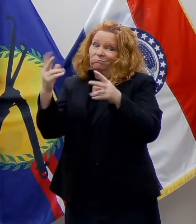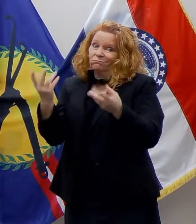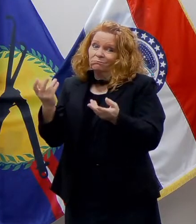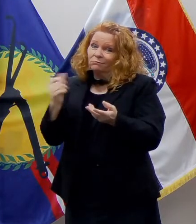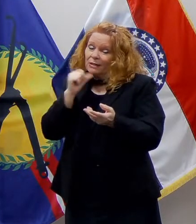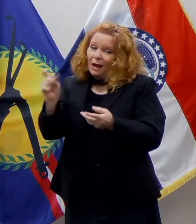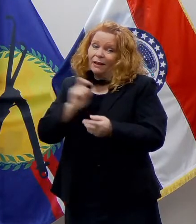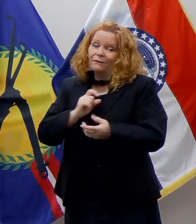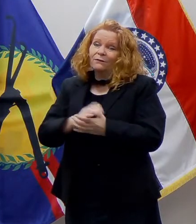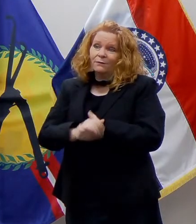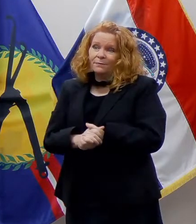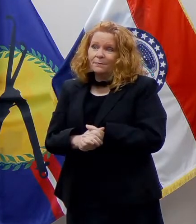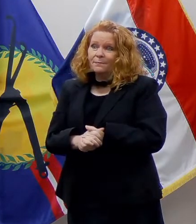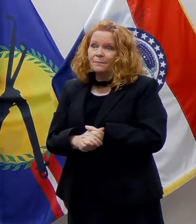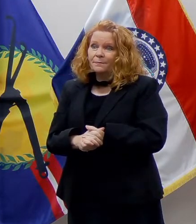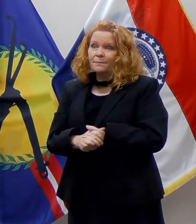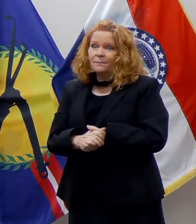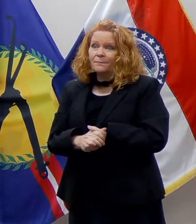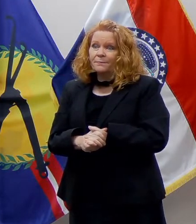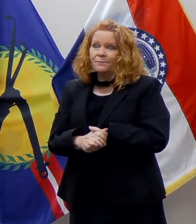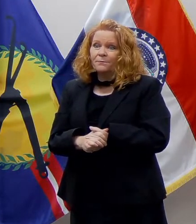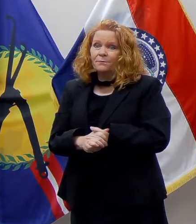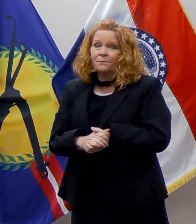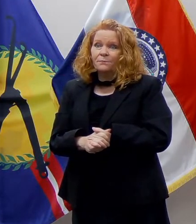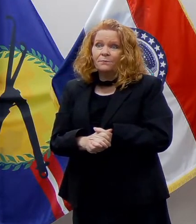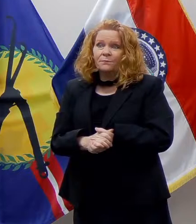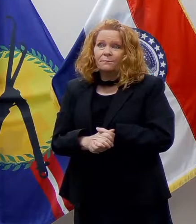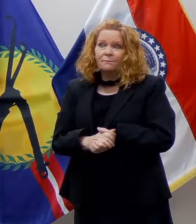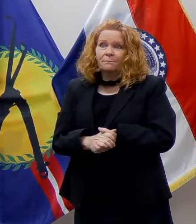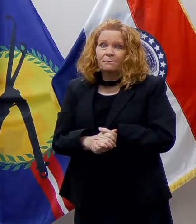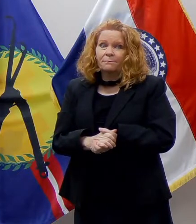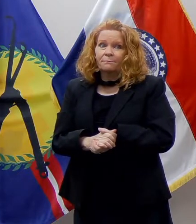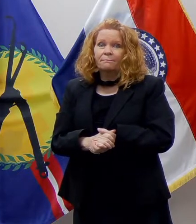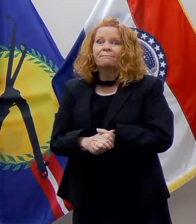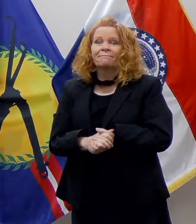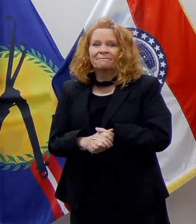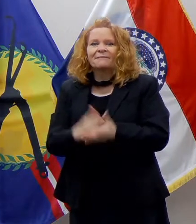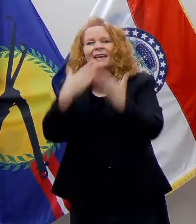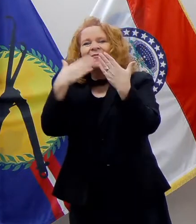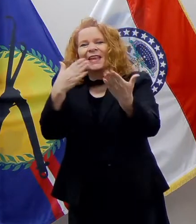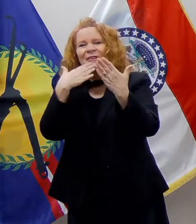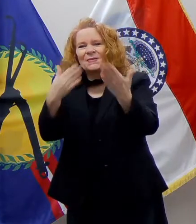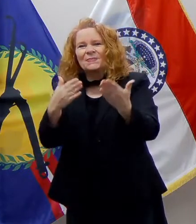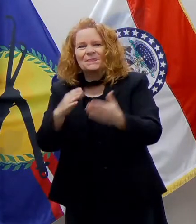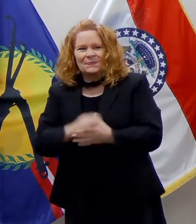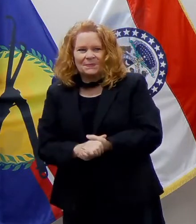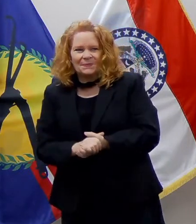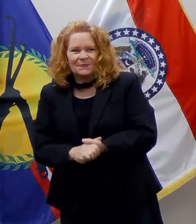Okay, thank you.